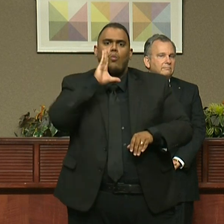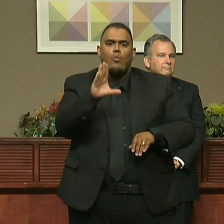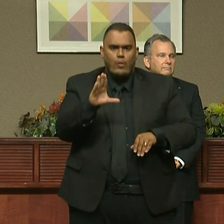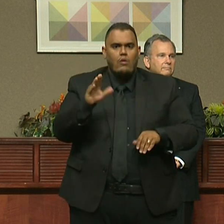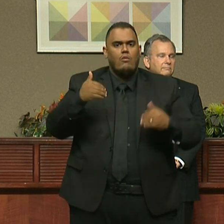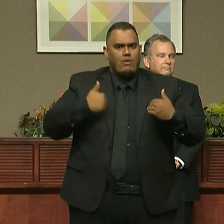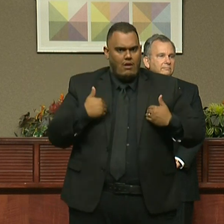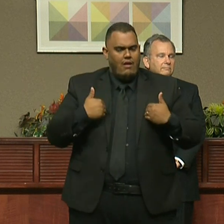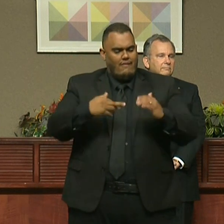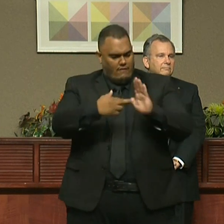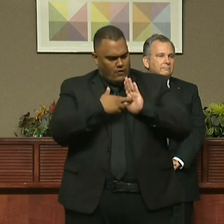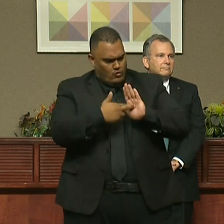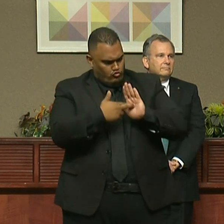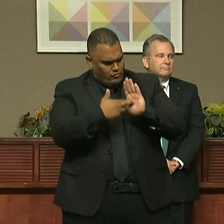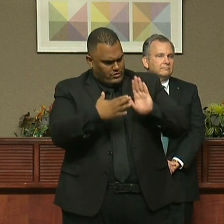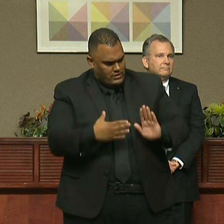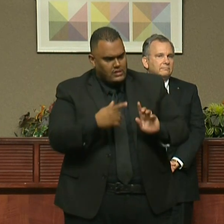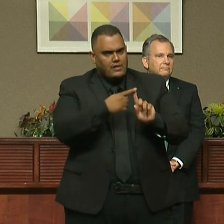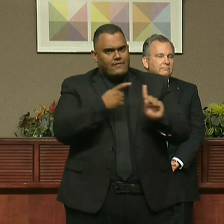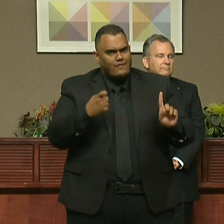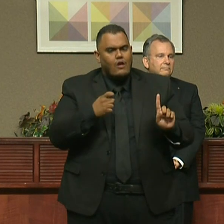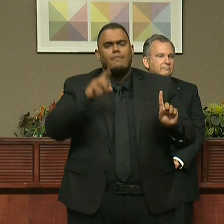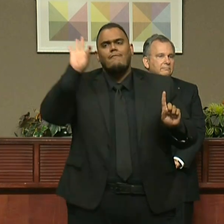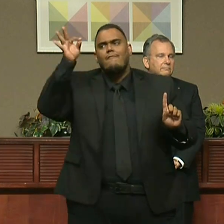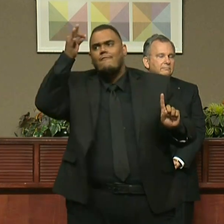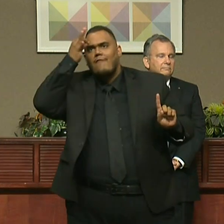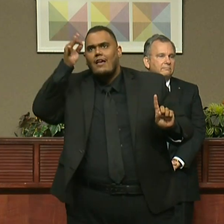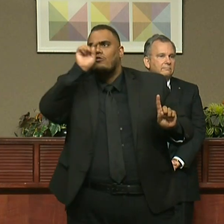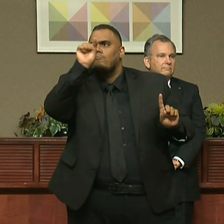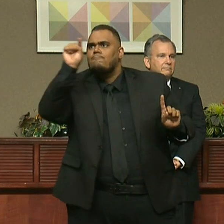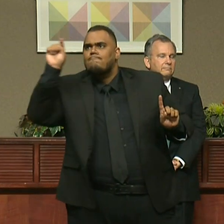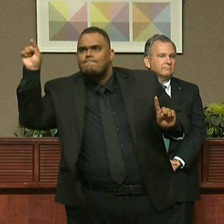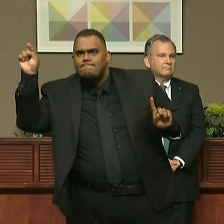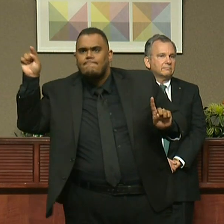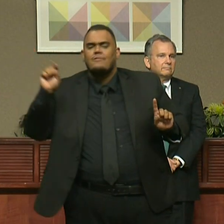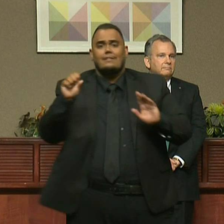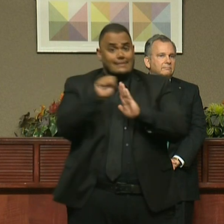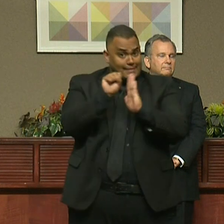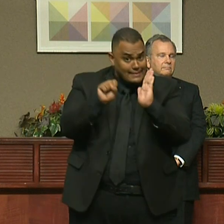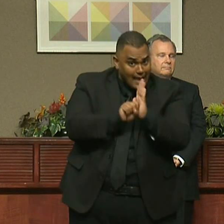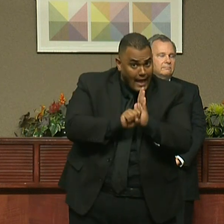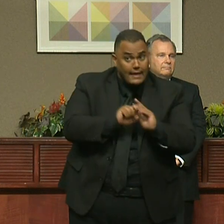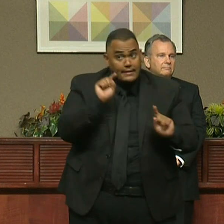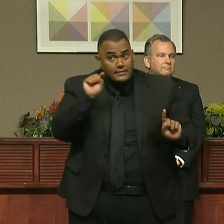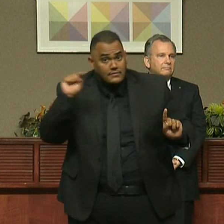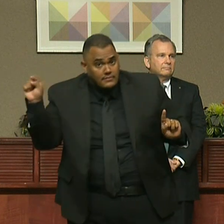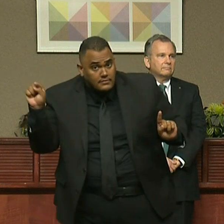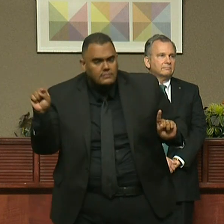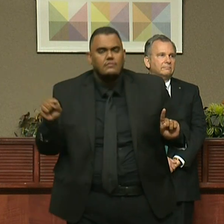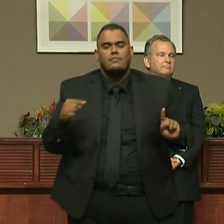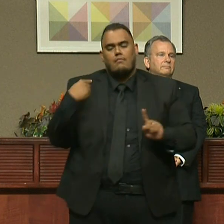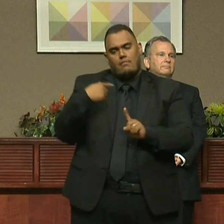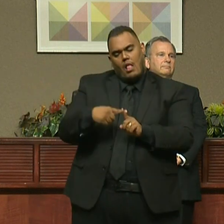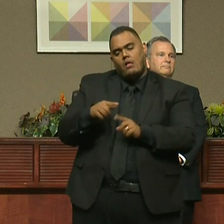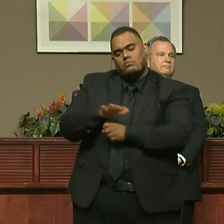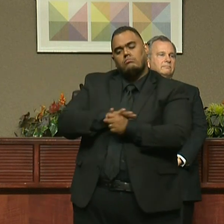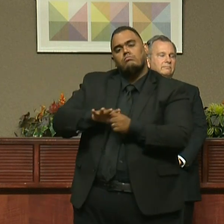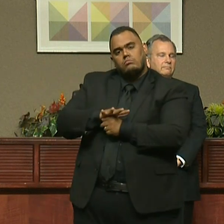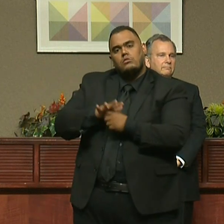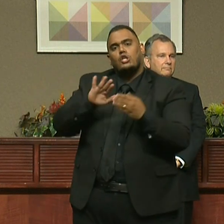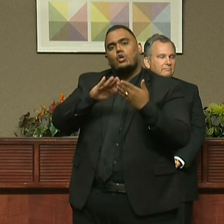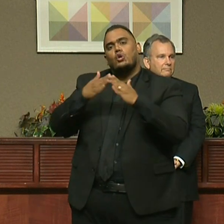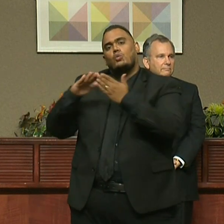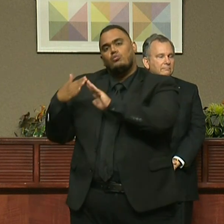elected offices from the federal government to state officials to local officials, and then other community advocates and leaders who